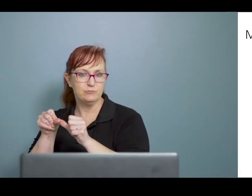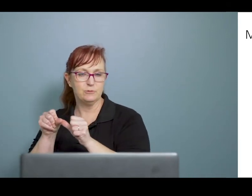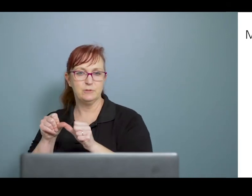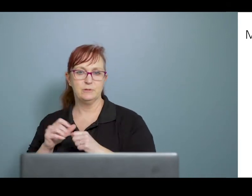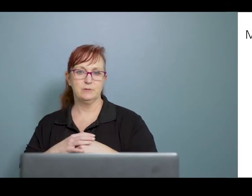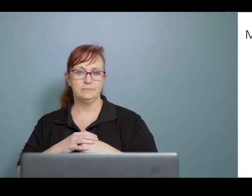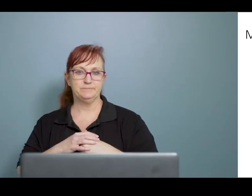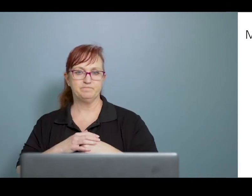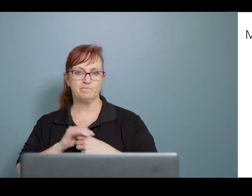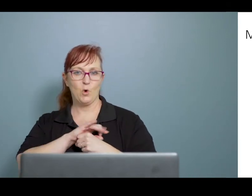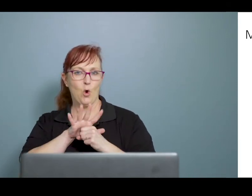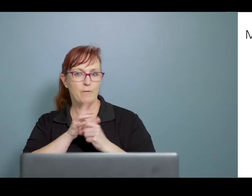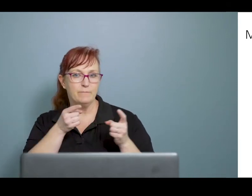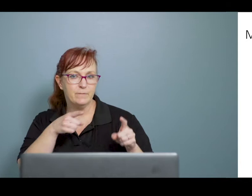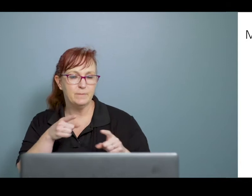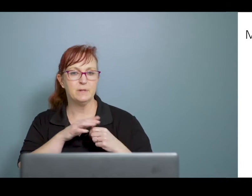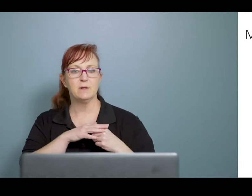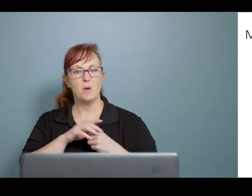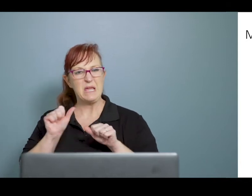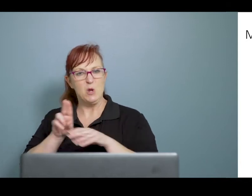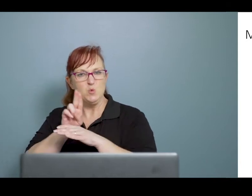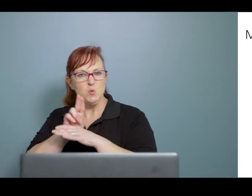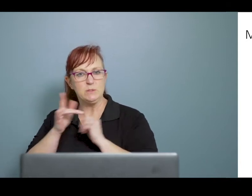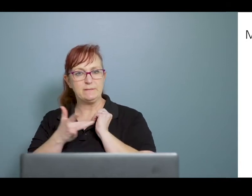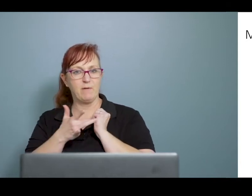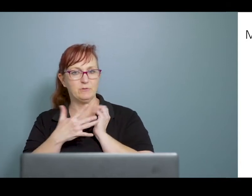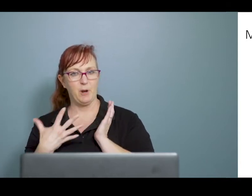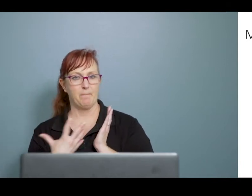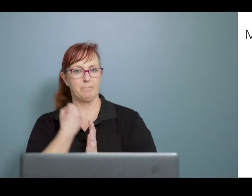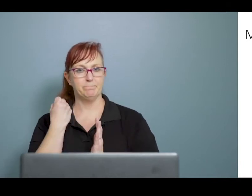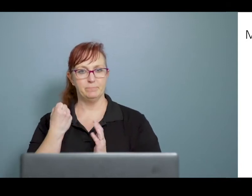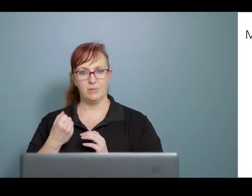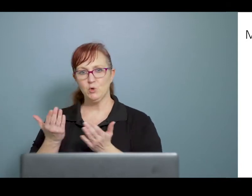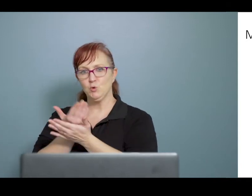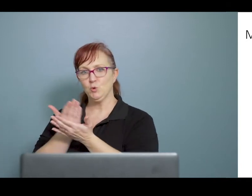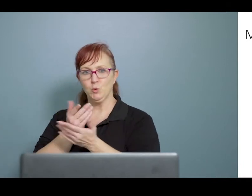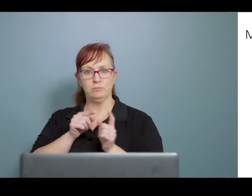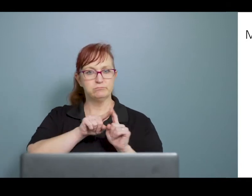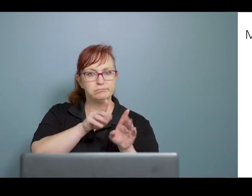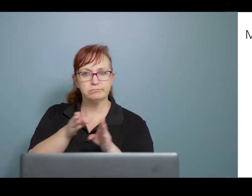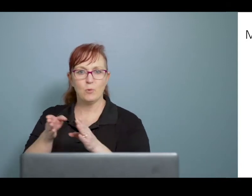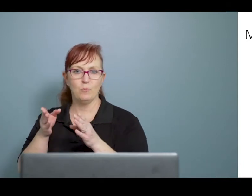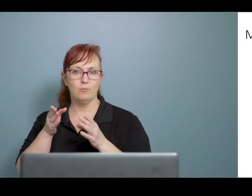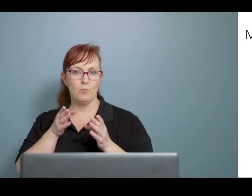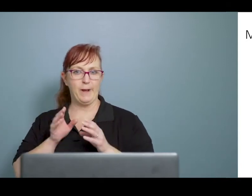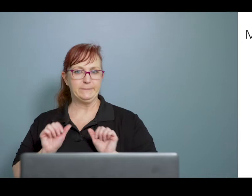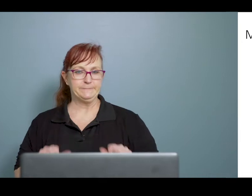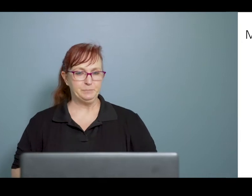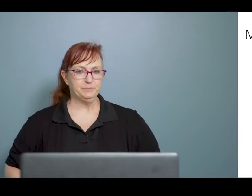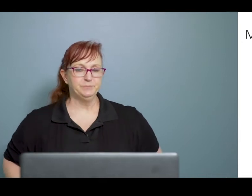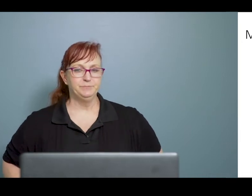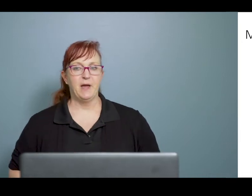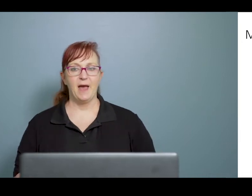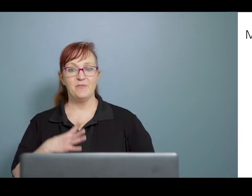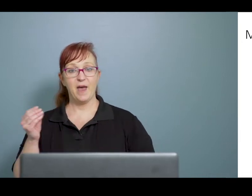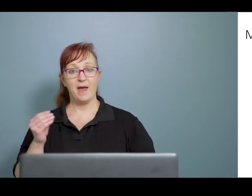COVID to use technology and innovation in new ways. And I think finally looking for